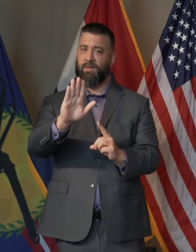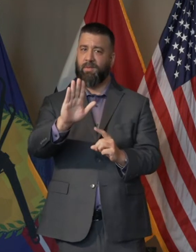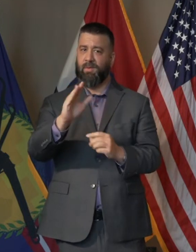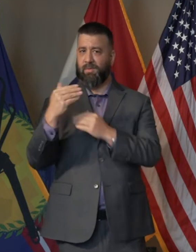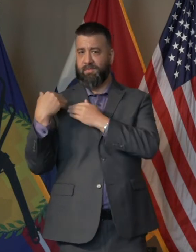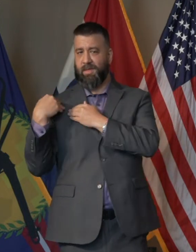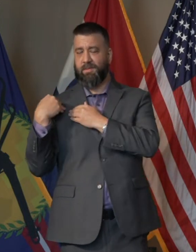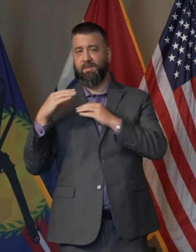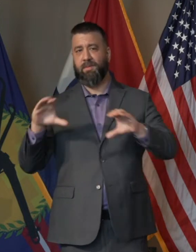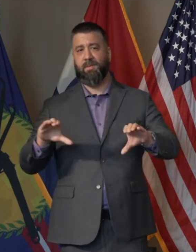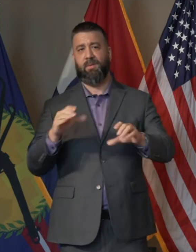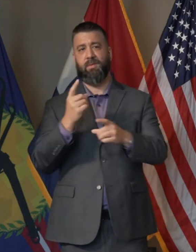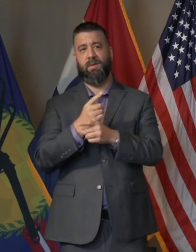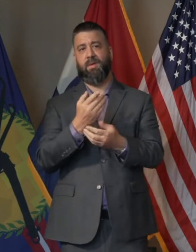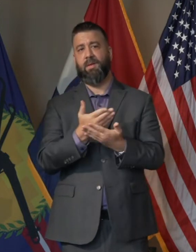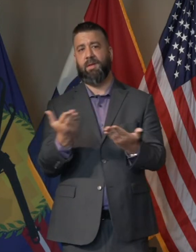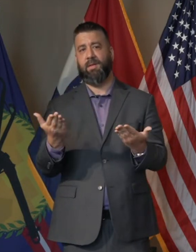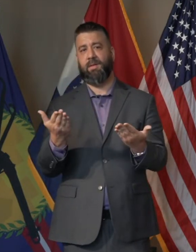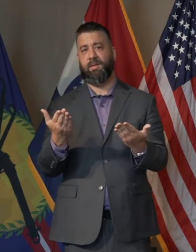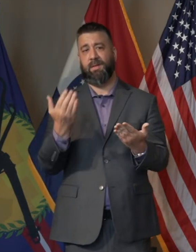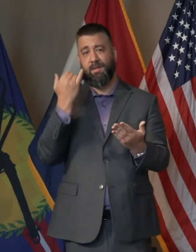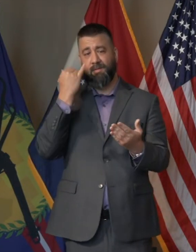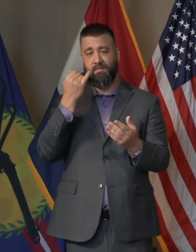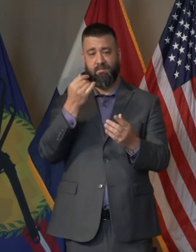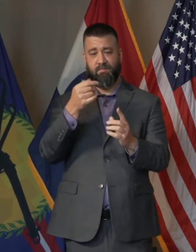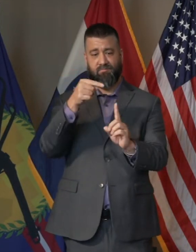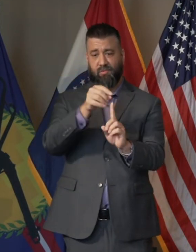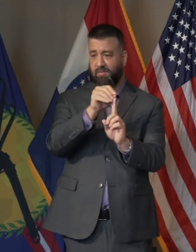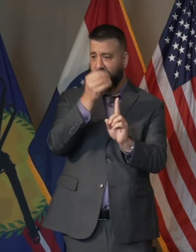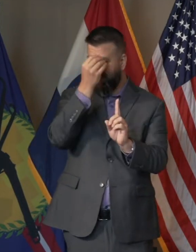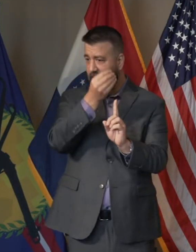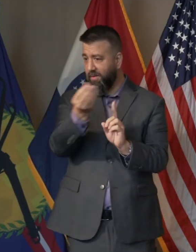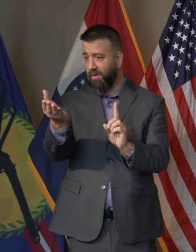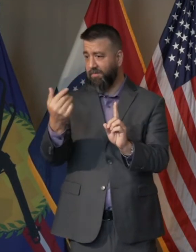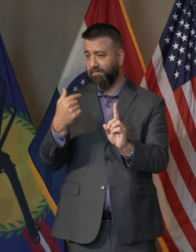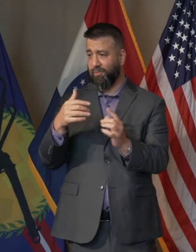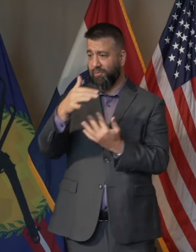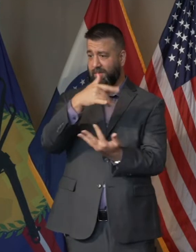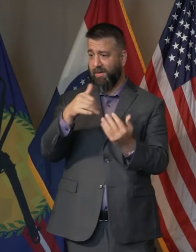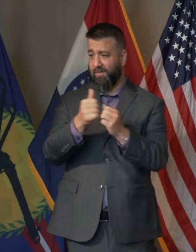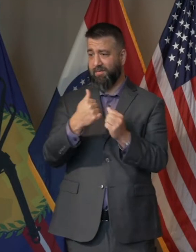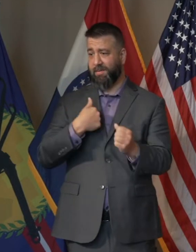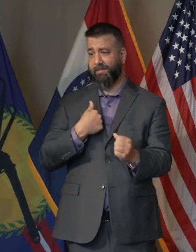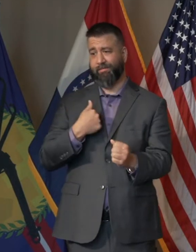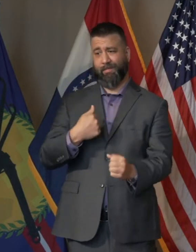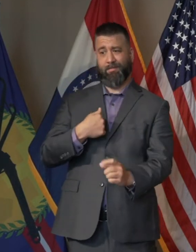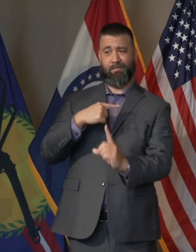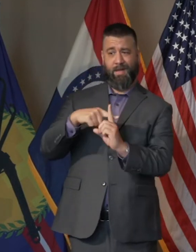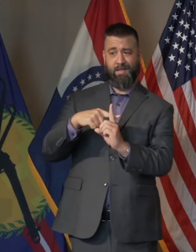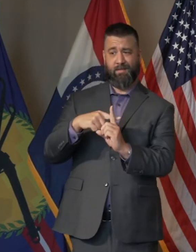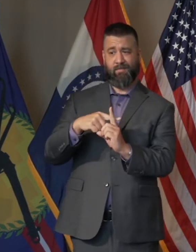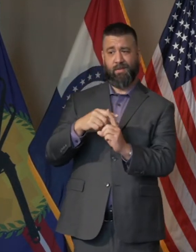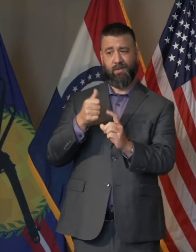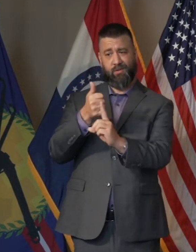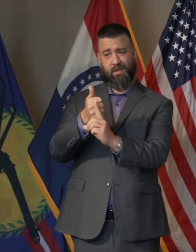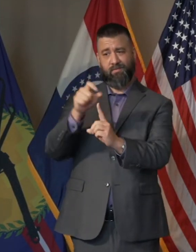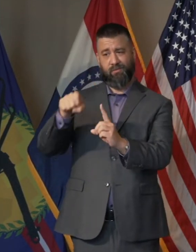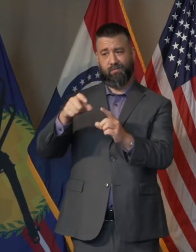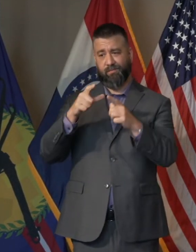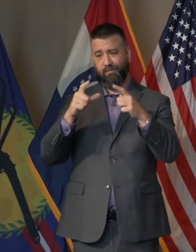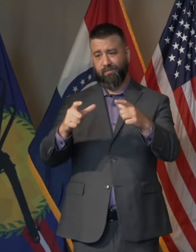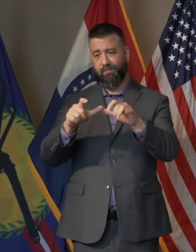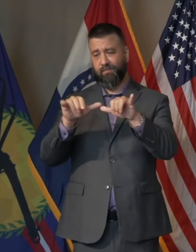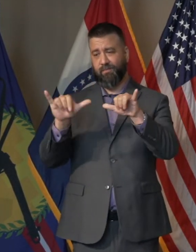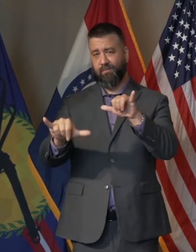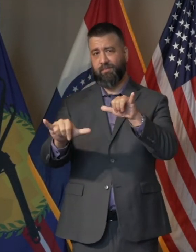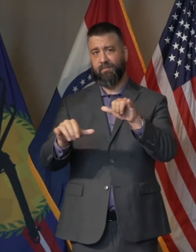thing, to let those who you've been in contact with know so they can be quarantined, they can take care of themselves, and they